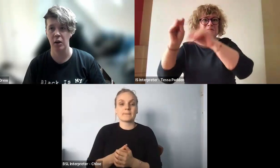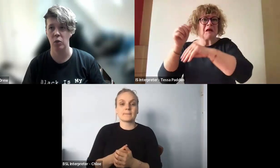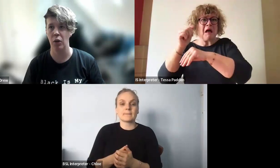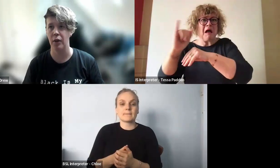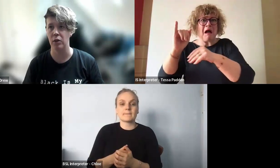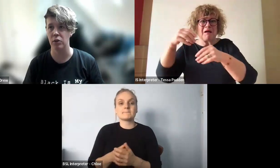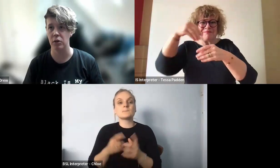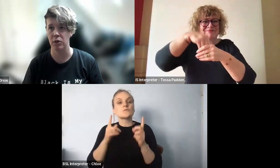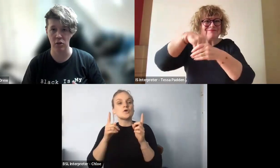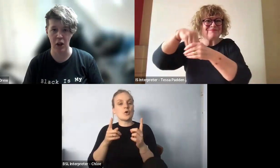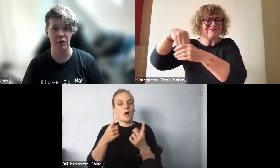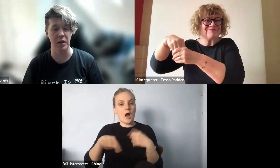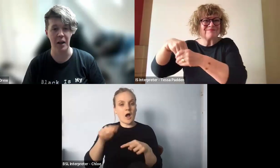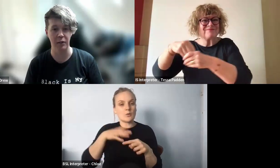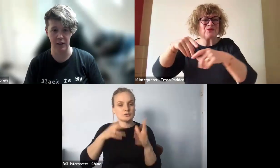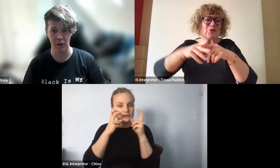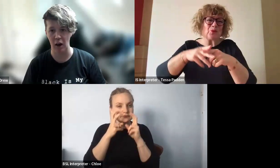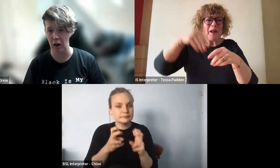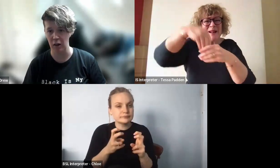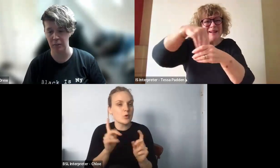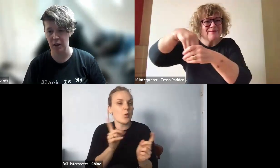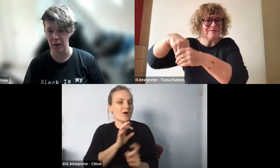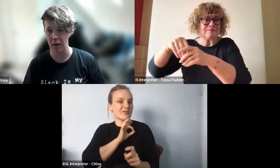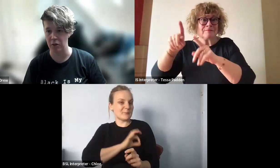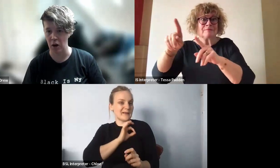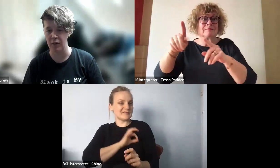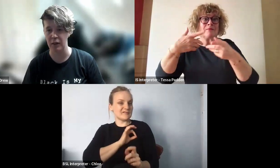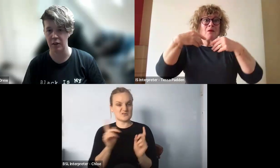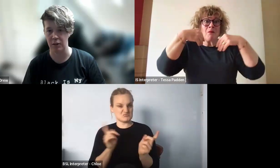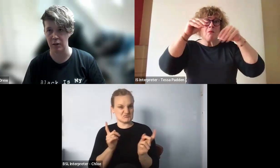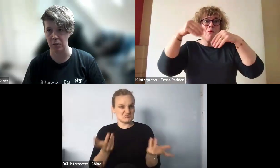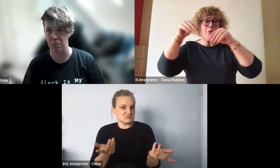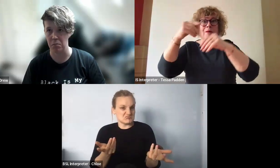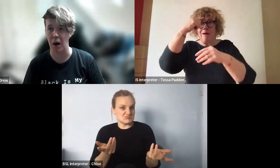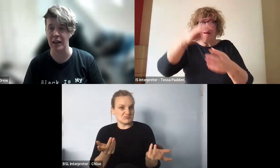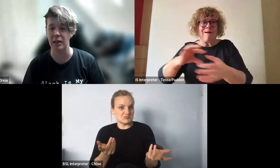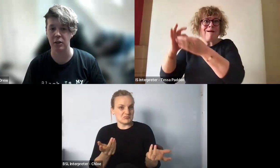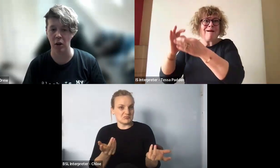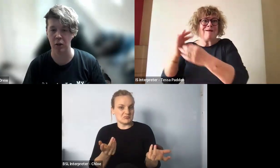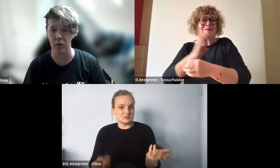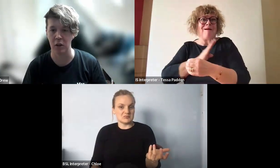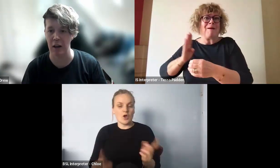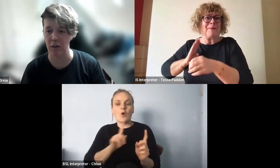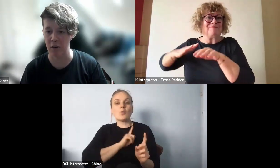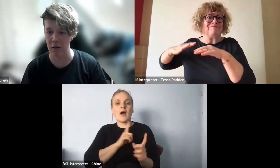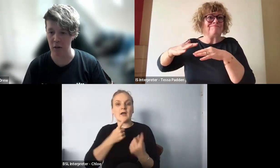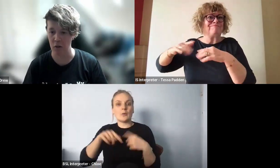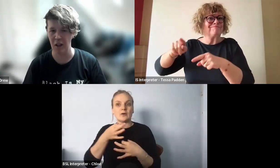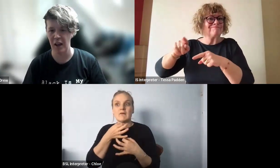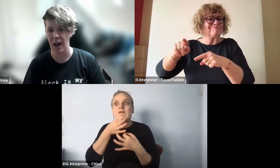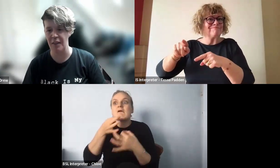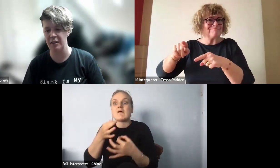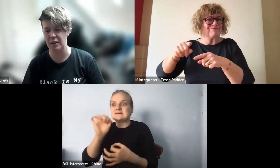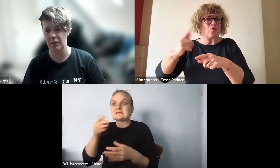unpack what those suggested benefits are that are driving this buy-in to artificial intelligence as a